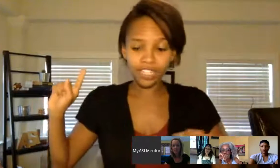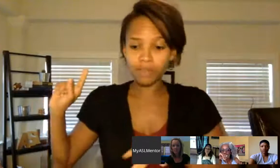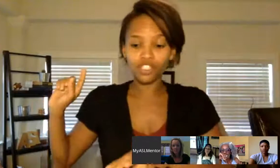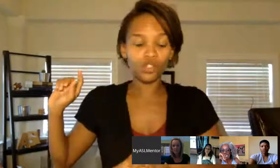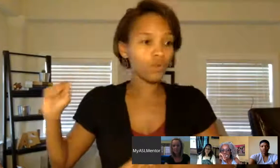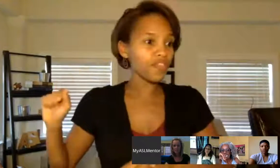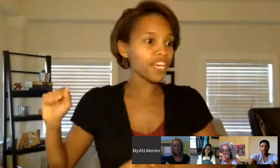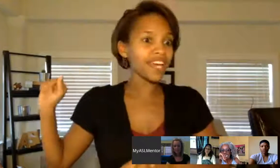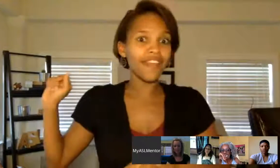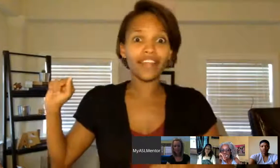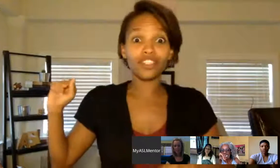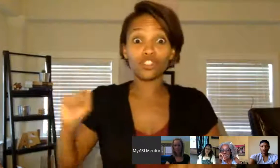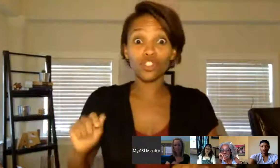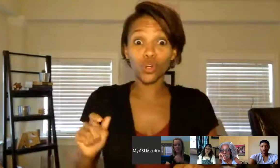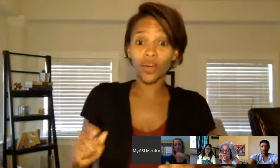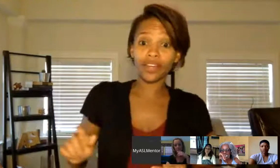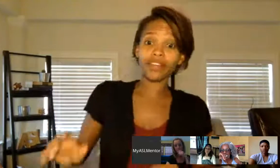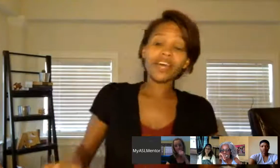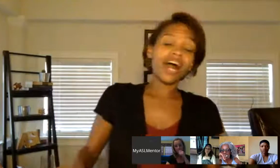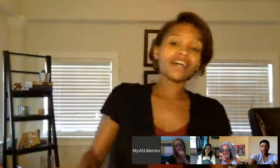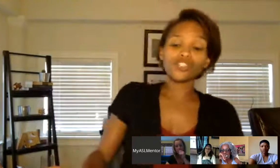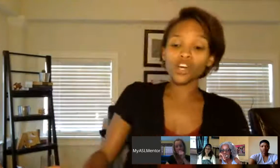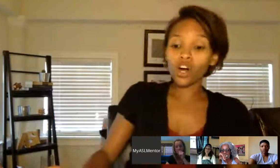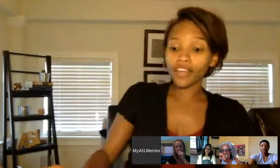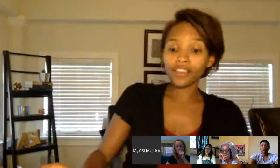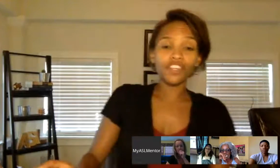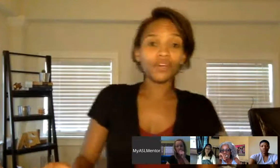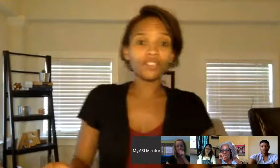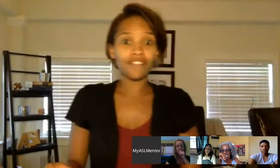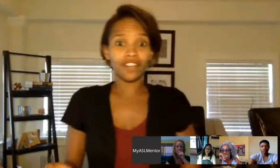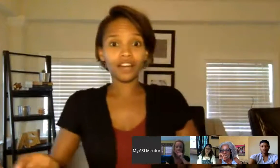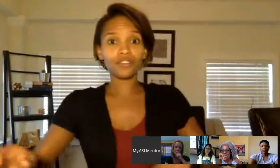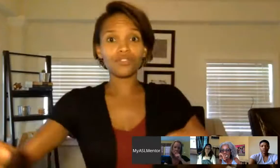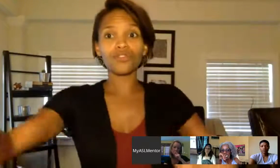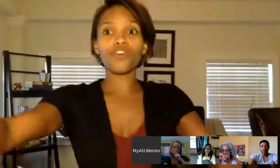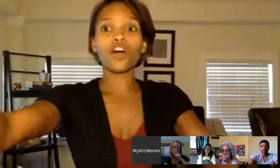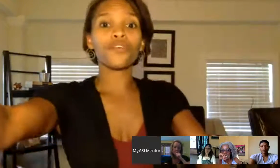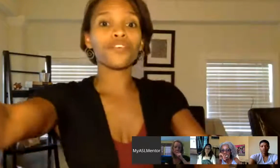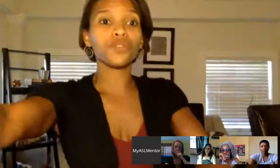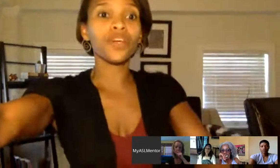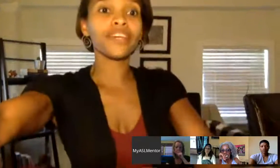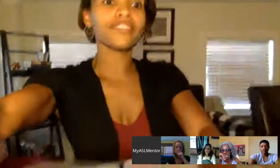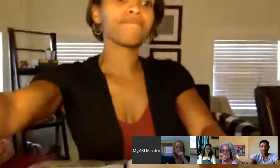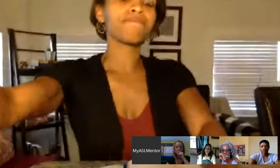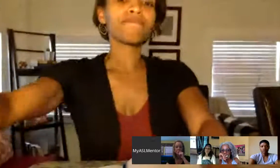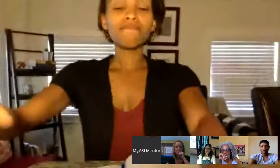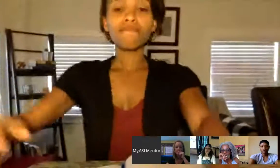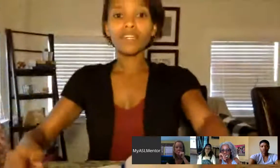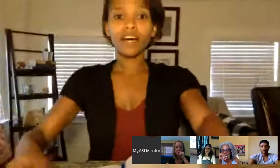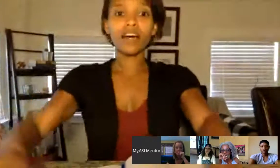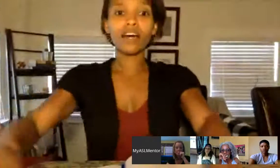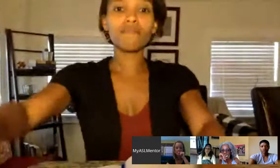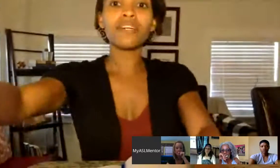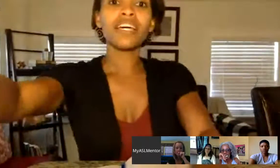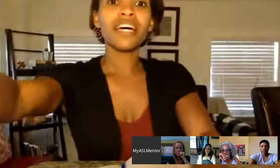forgot to mention one thing, and that is join. I saw in the videos that I've gotten so far this week,